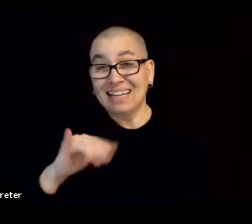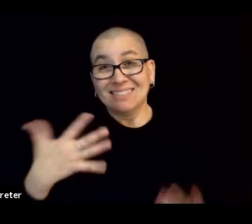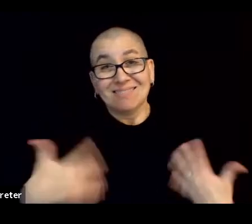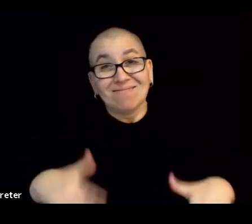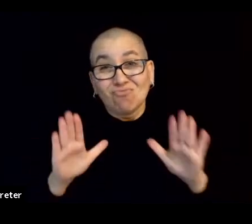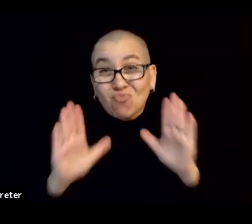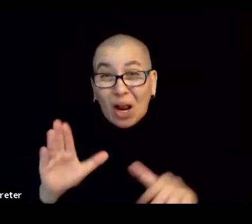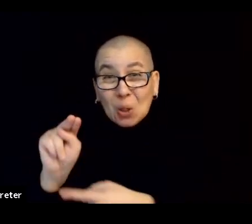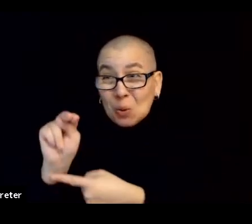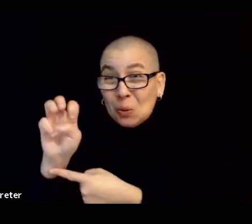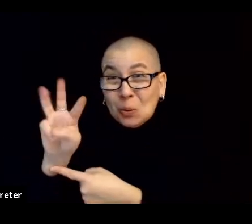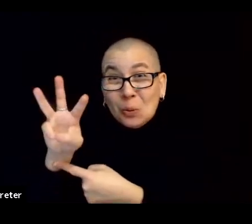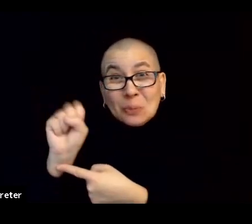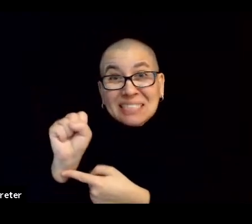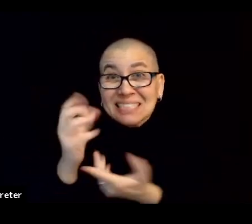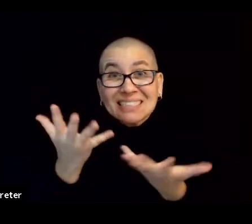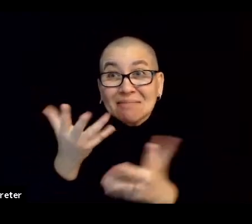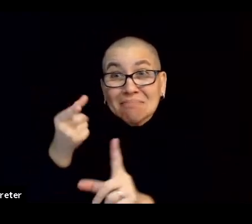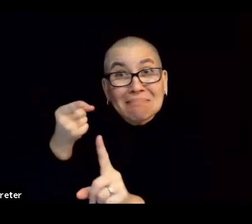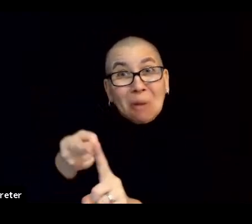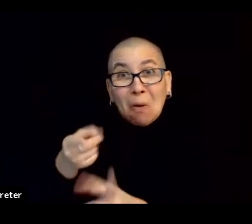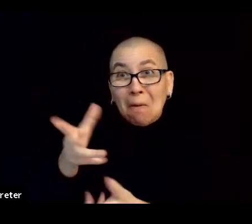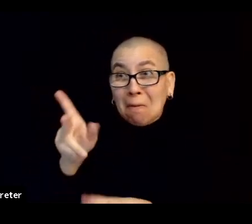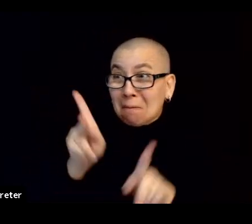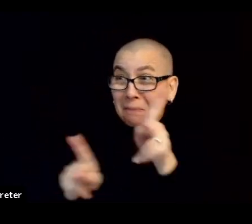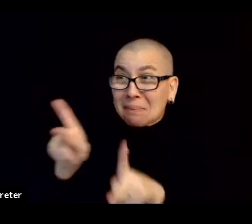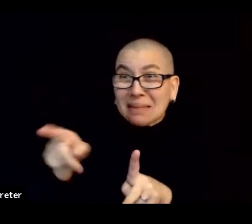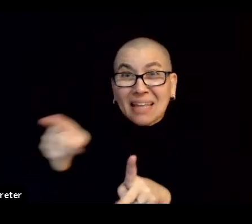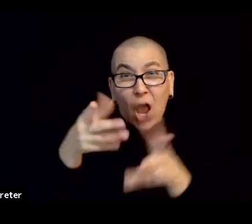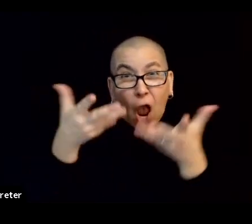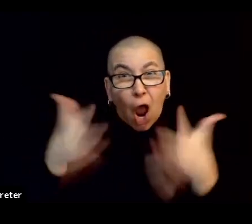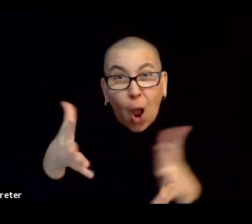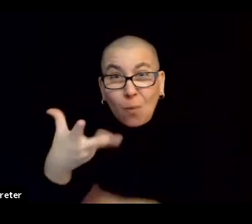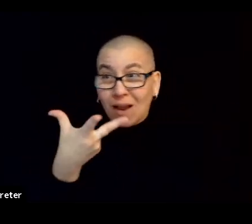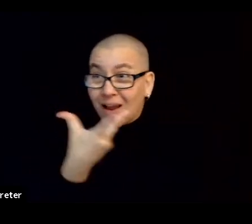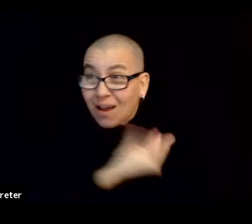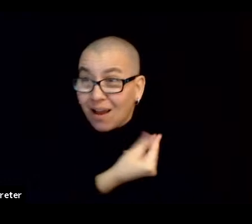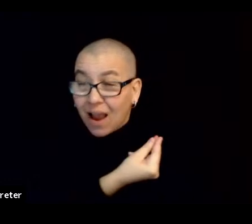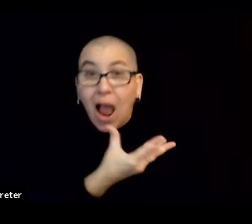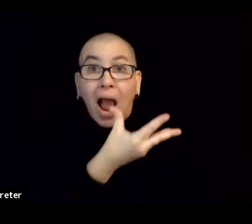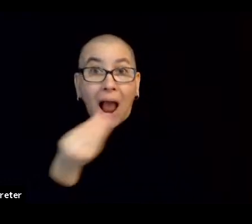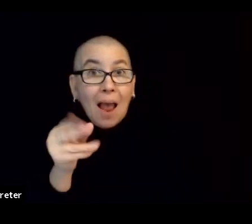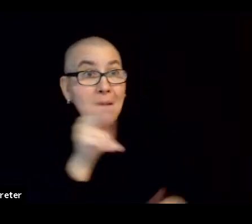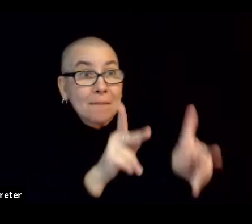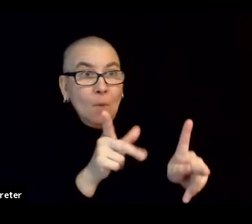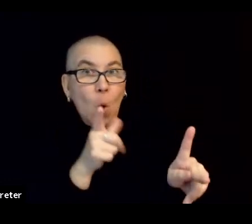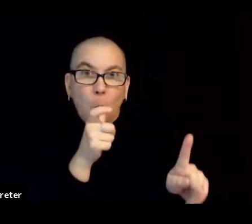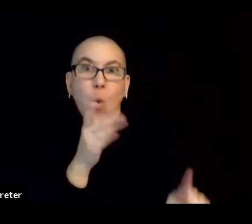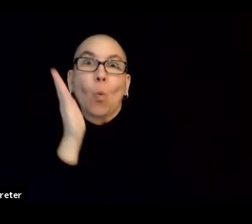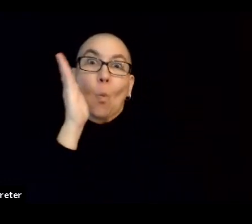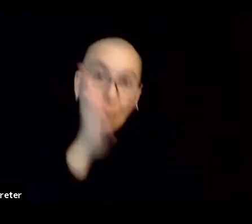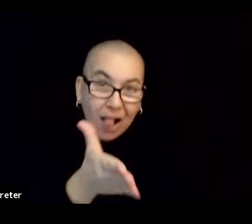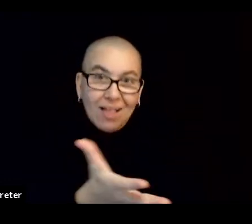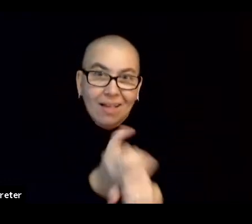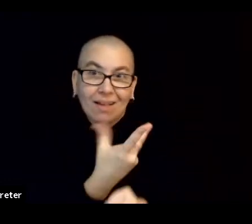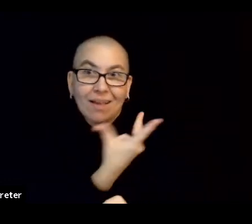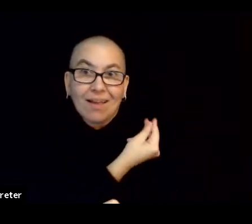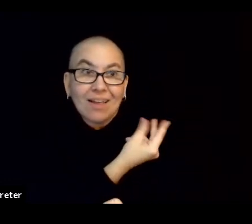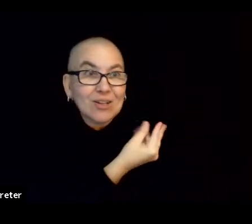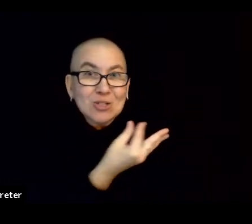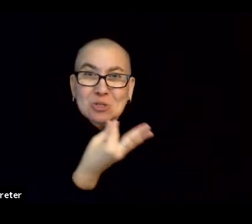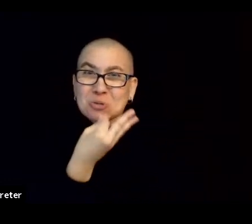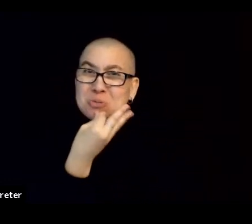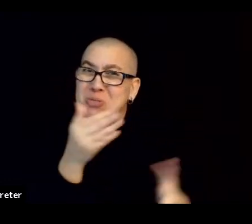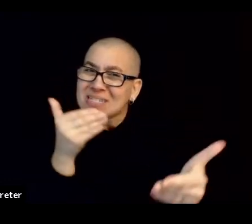vaccines, but so dependent on being able to pick up the current slow pace that we're at is going to be dependent